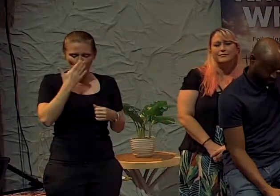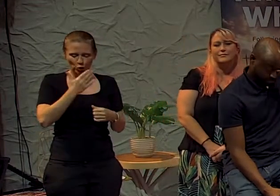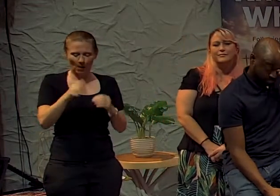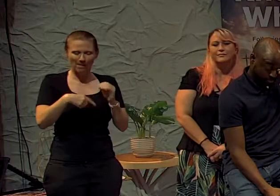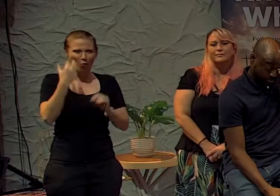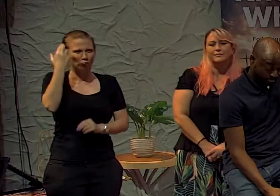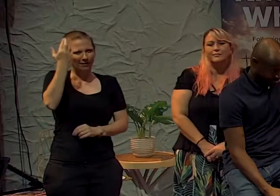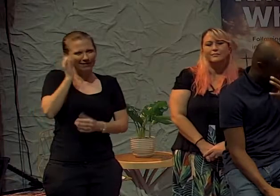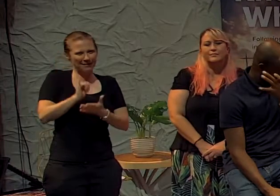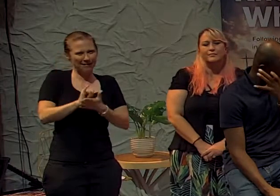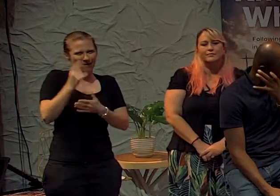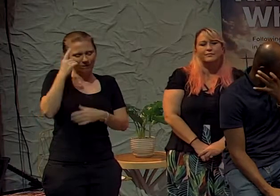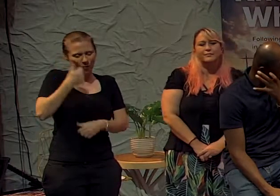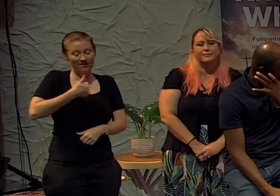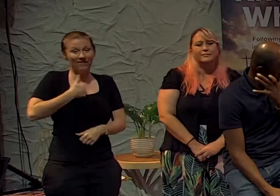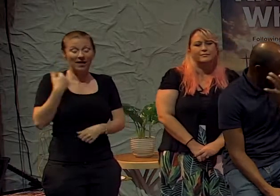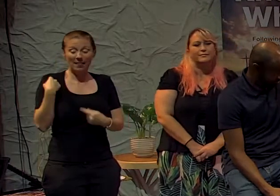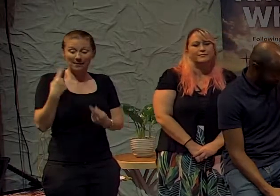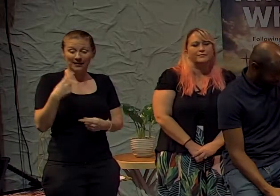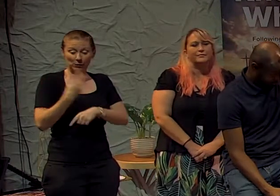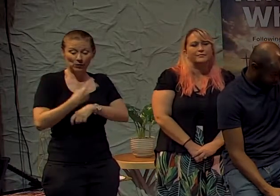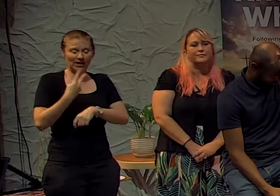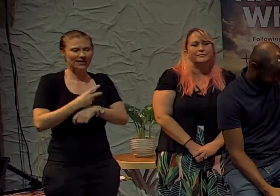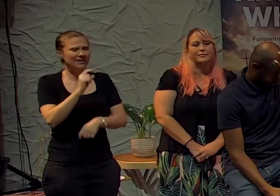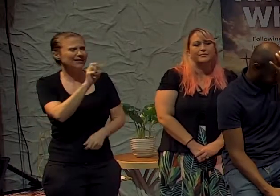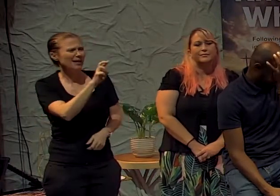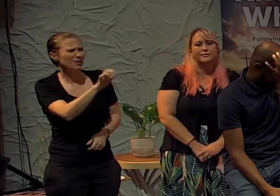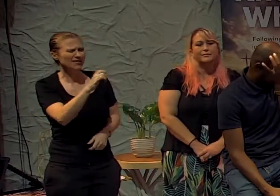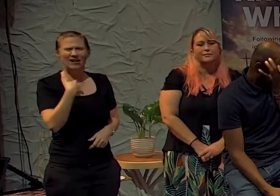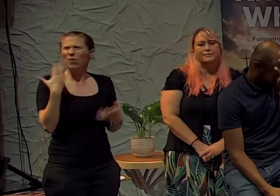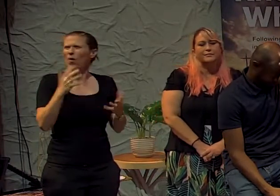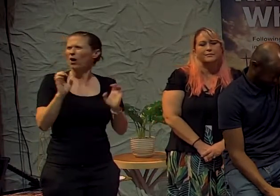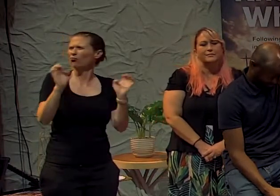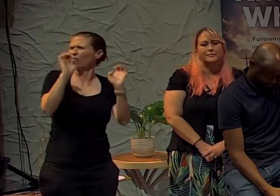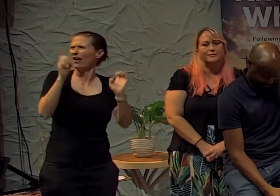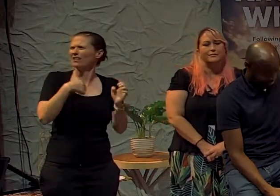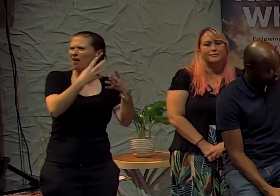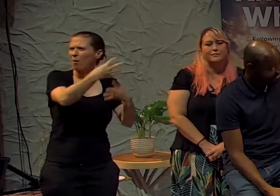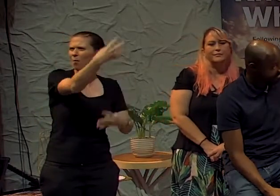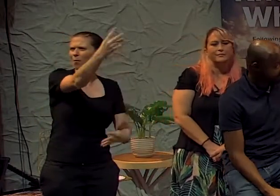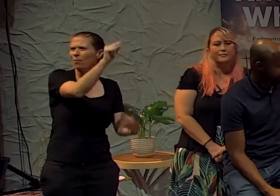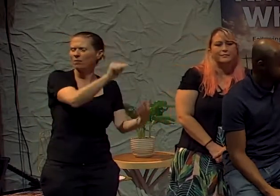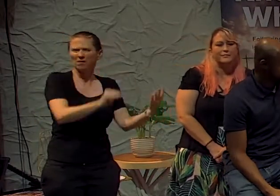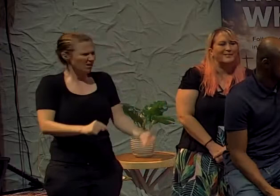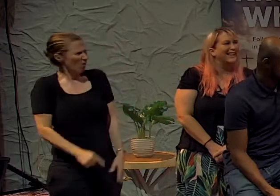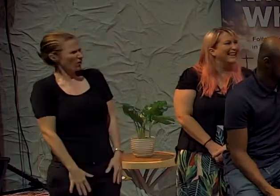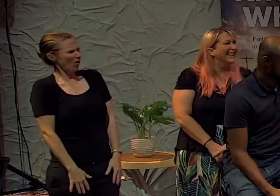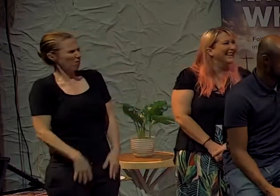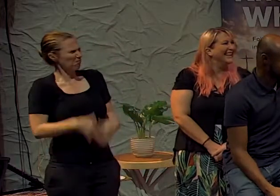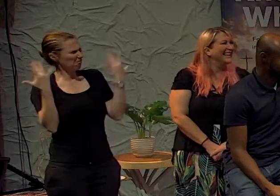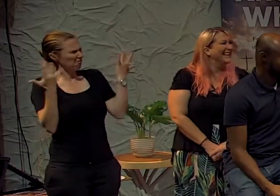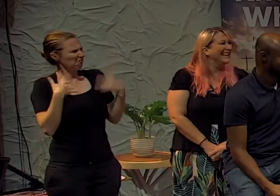myself. And even our last 2 days, Terry's going, well, what crisis? I've got a bunch we can talk about. Like, what are you talking about?